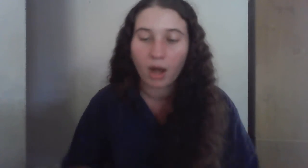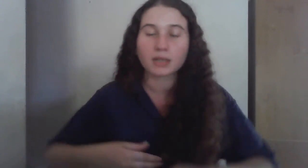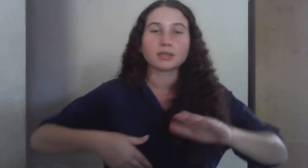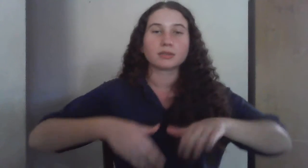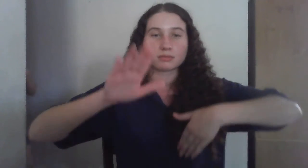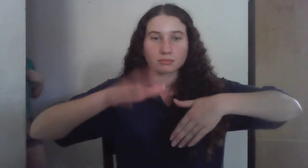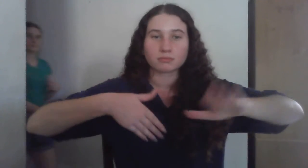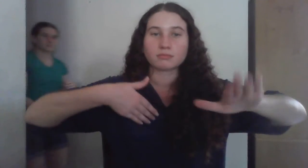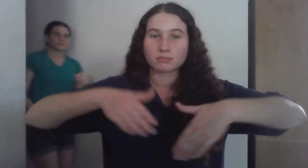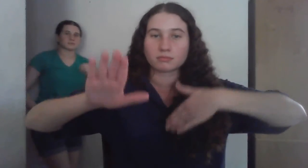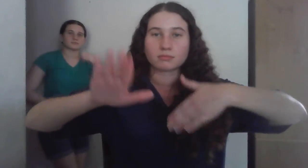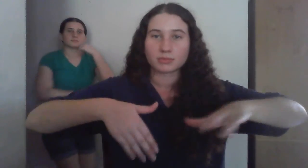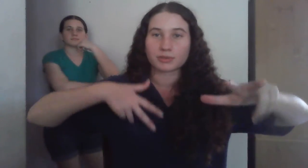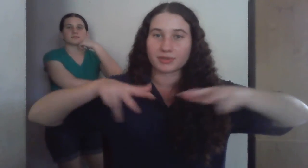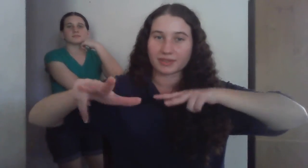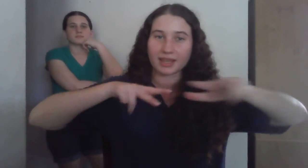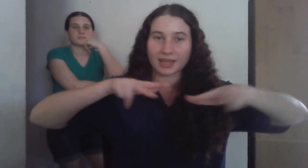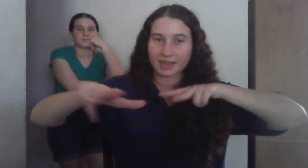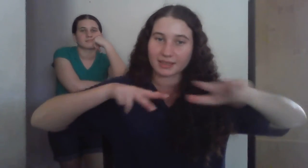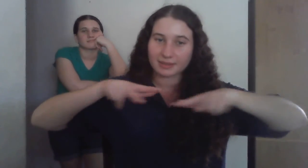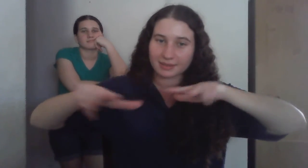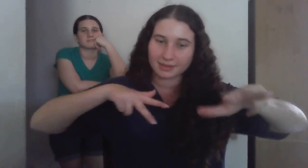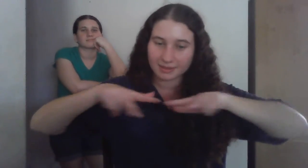Walk. Or even like this.